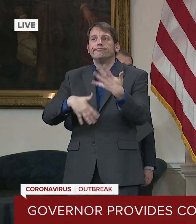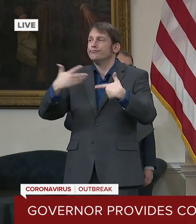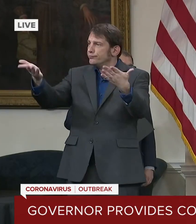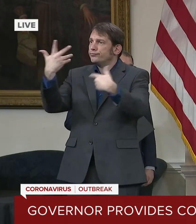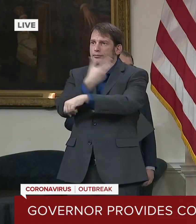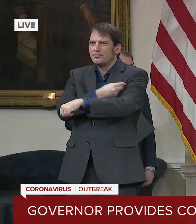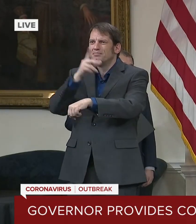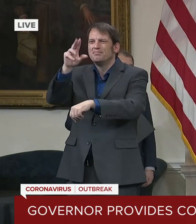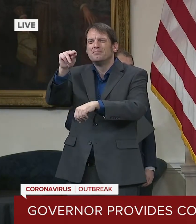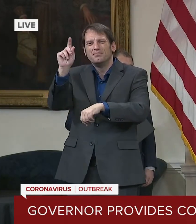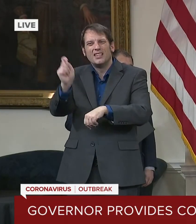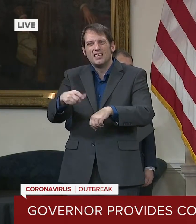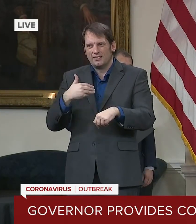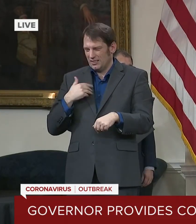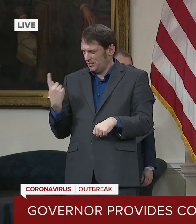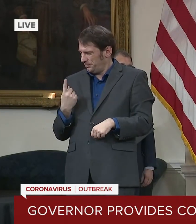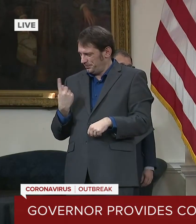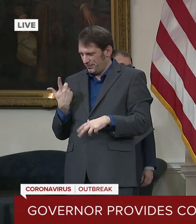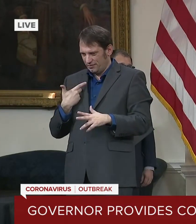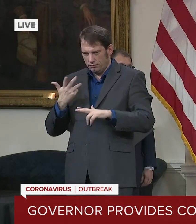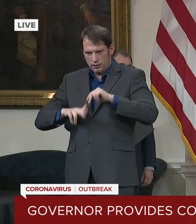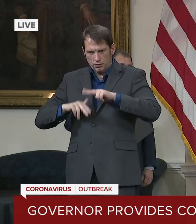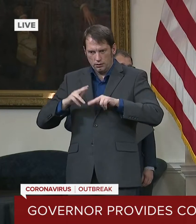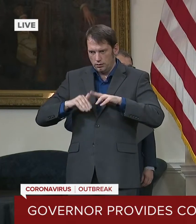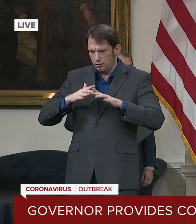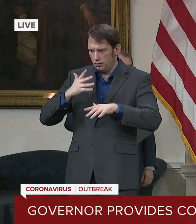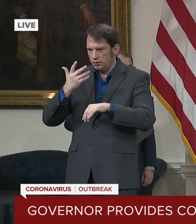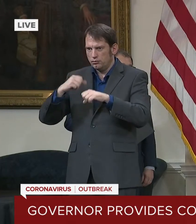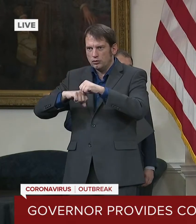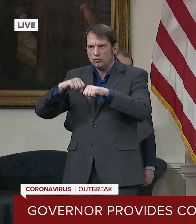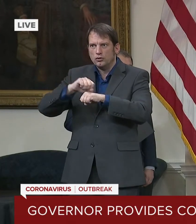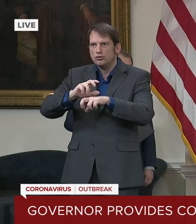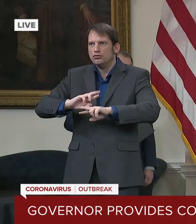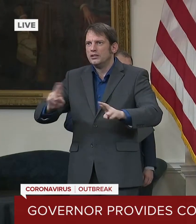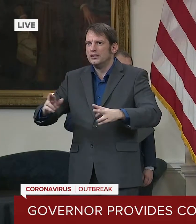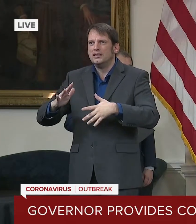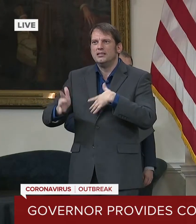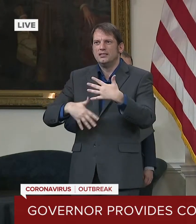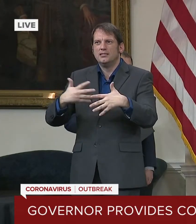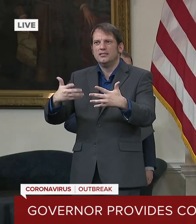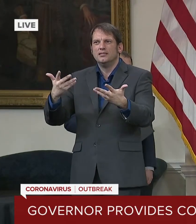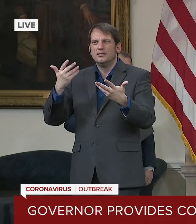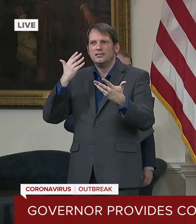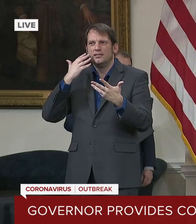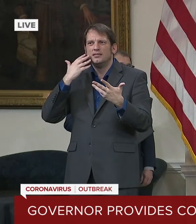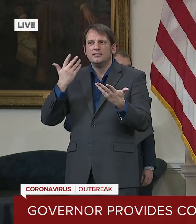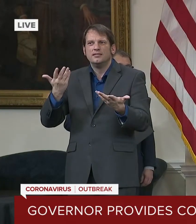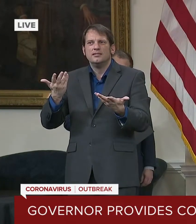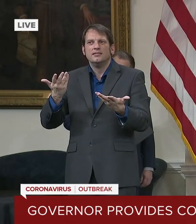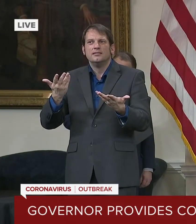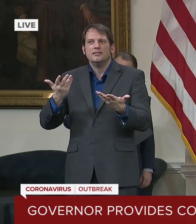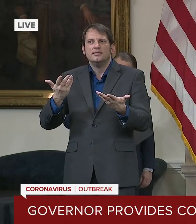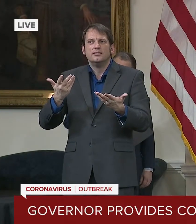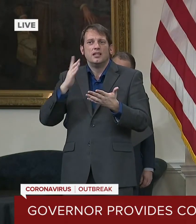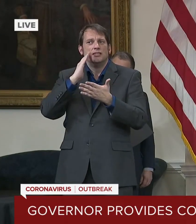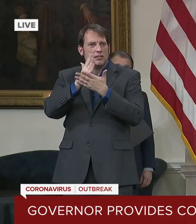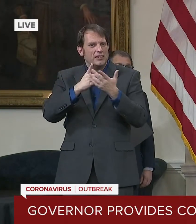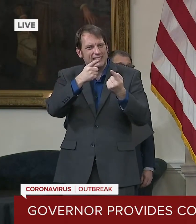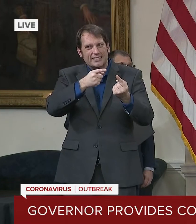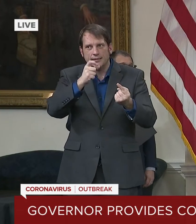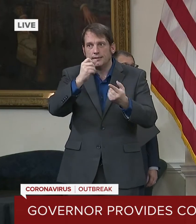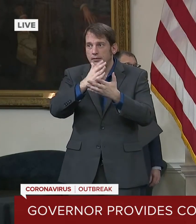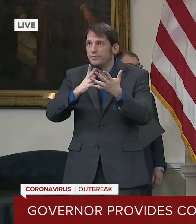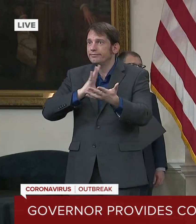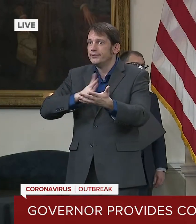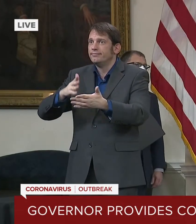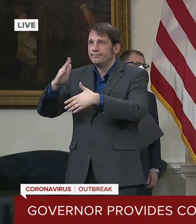out a little rough, and we provided some help. Some of them are doing great. But they're all up to speed. I mean, they're running out of vaccines.